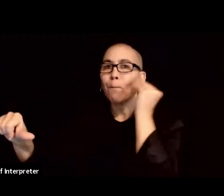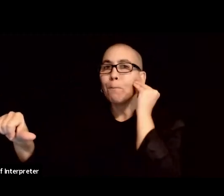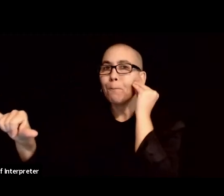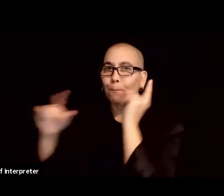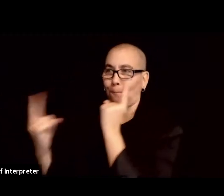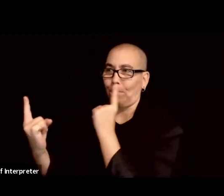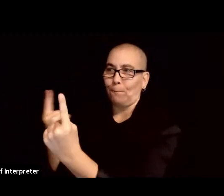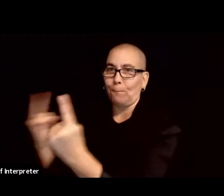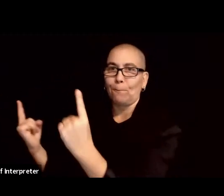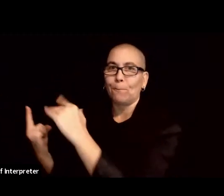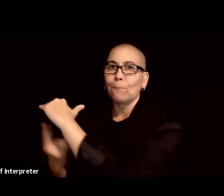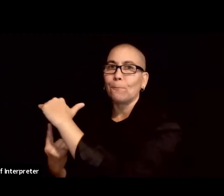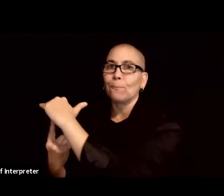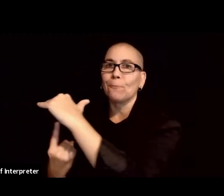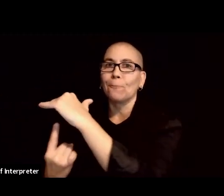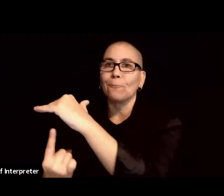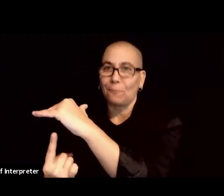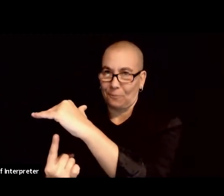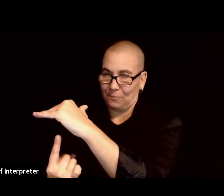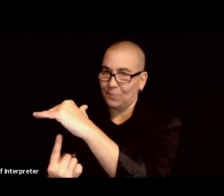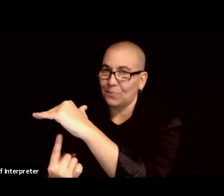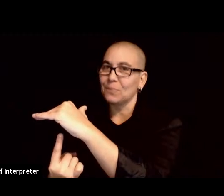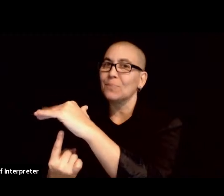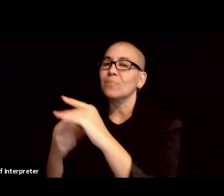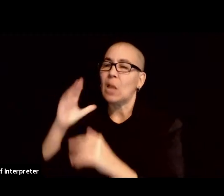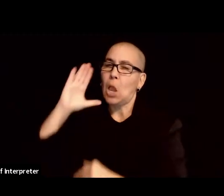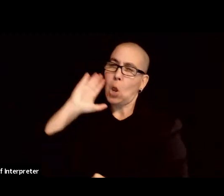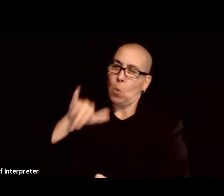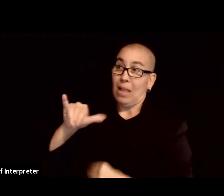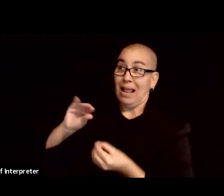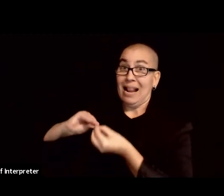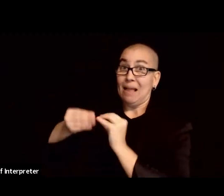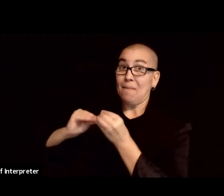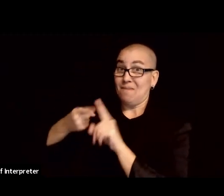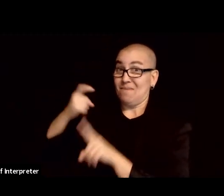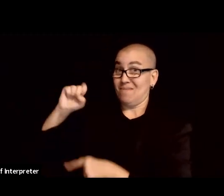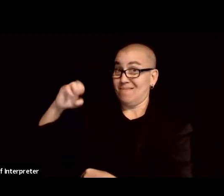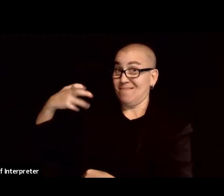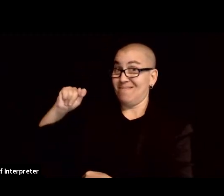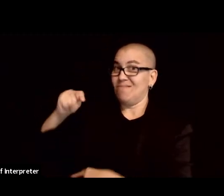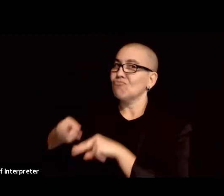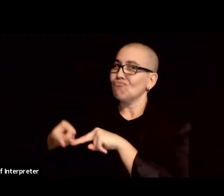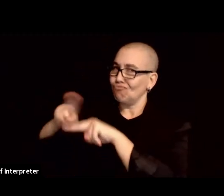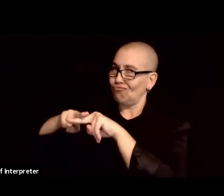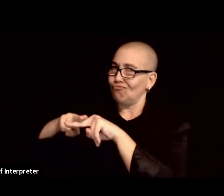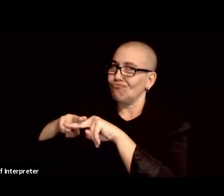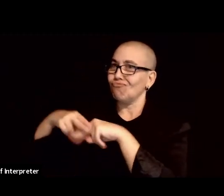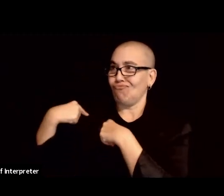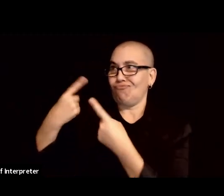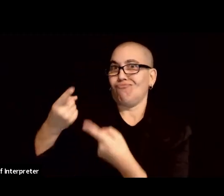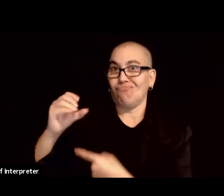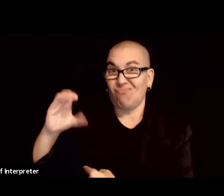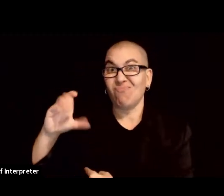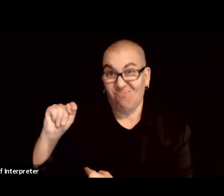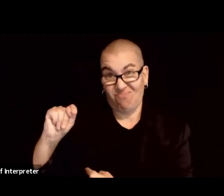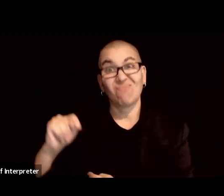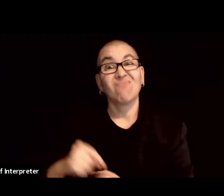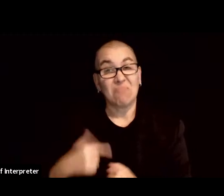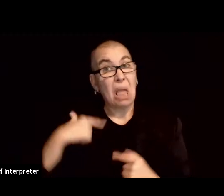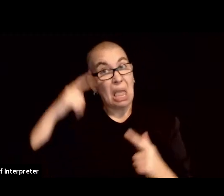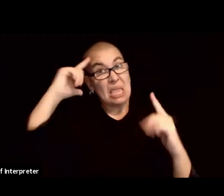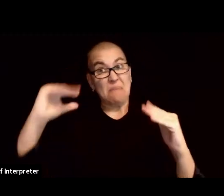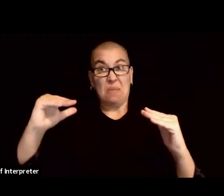increased each month in June. So I would expect that we would have well over 1,000 cases